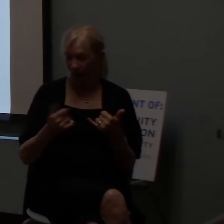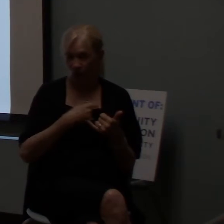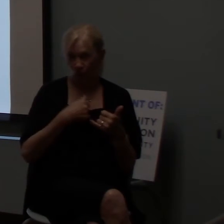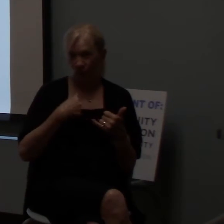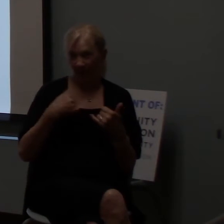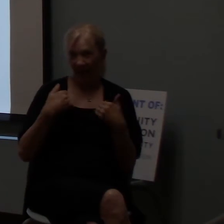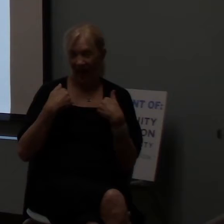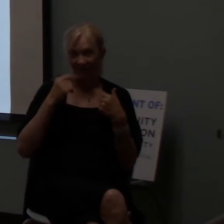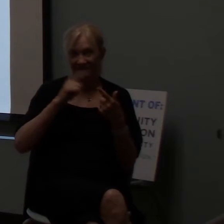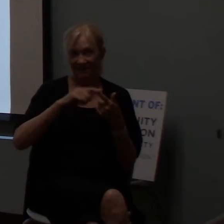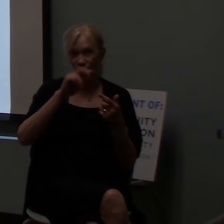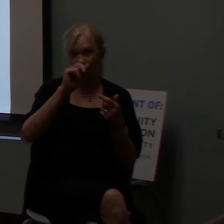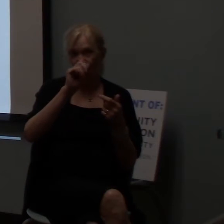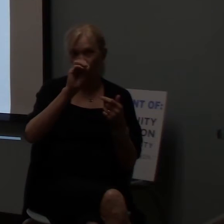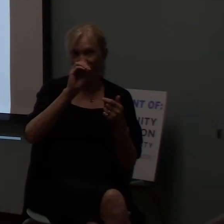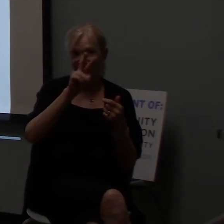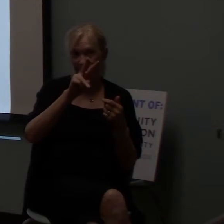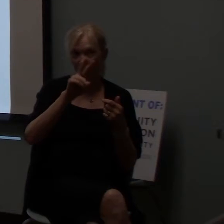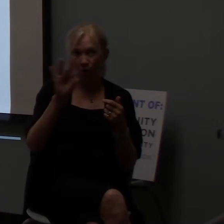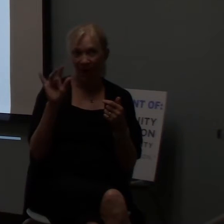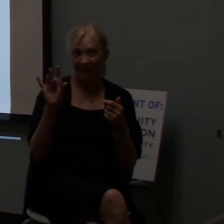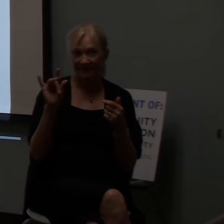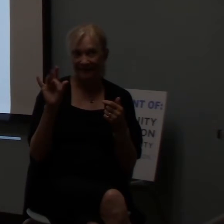until November 18th,